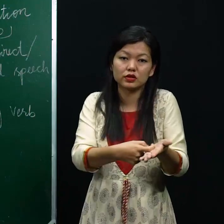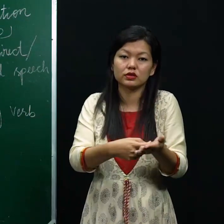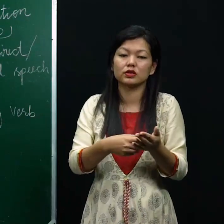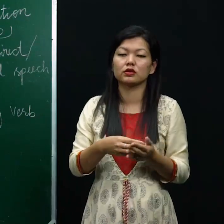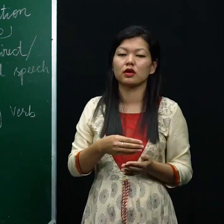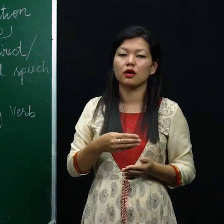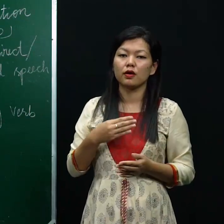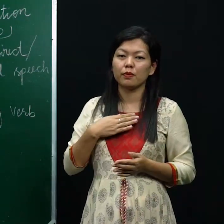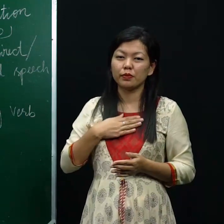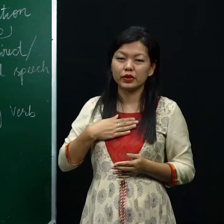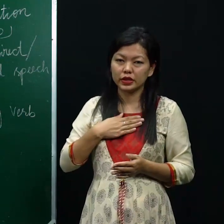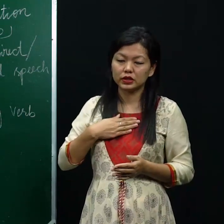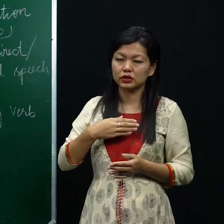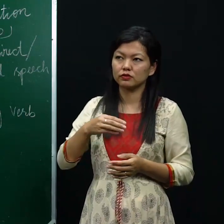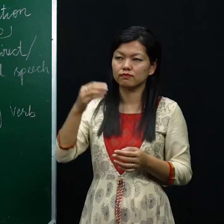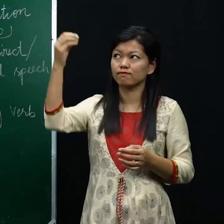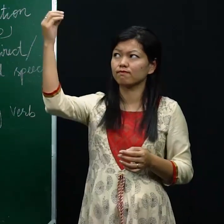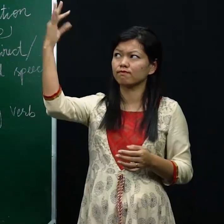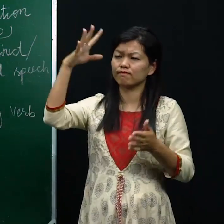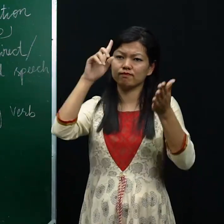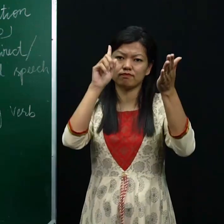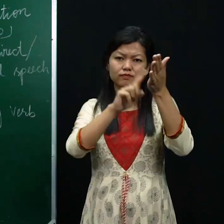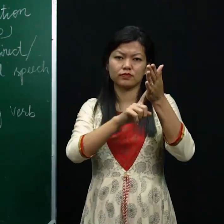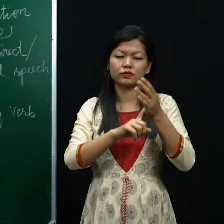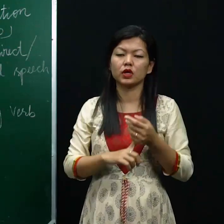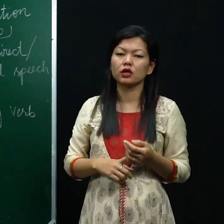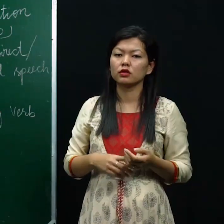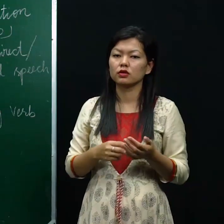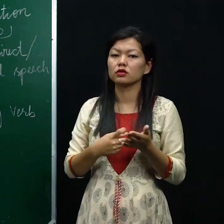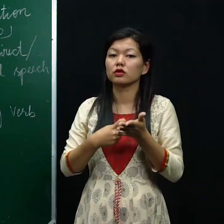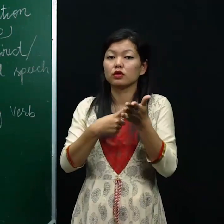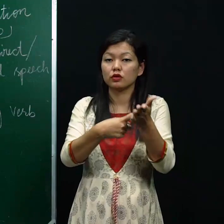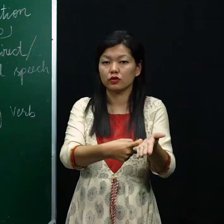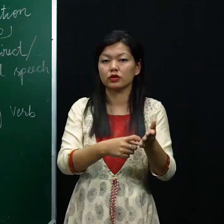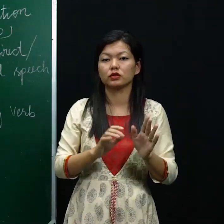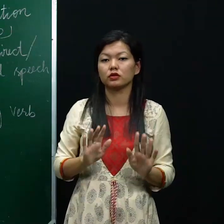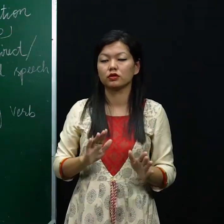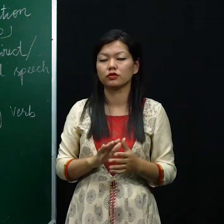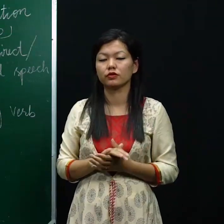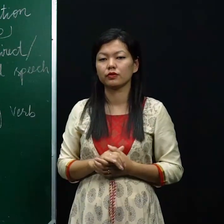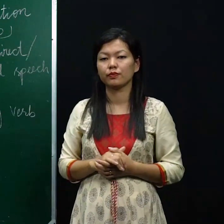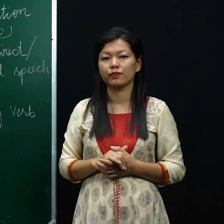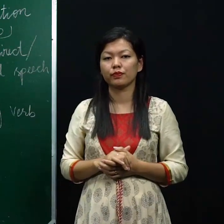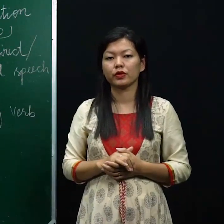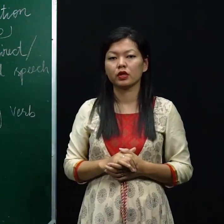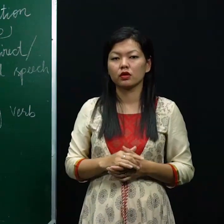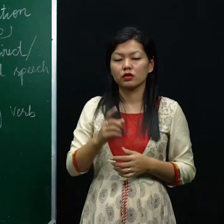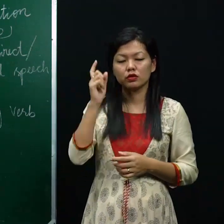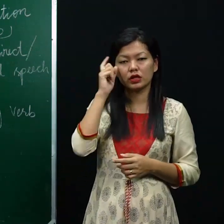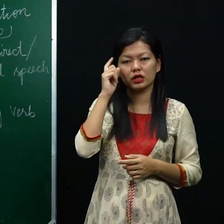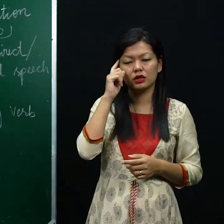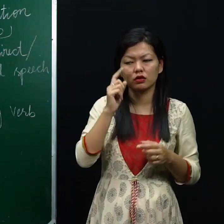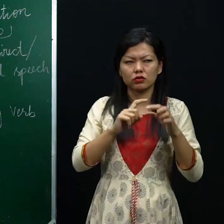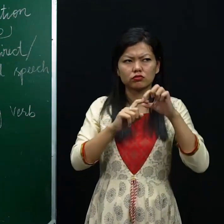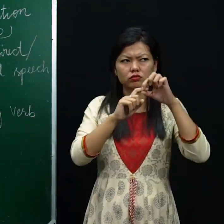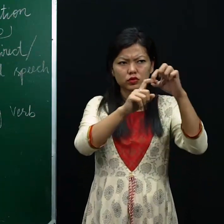tells us that a request has been made. So in this, you don't have to keep thinking on whether it's a question or a request. The